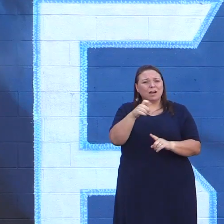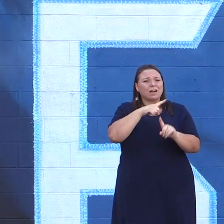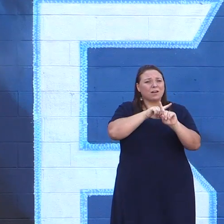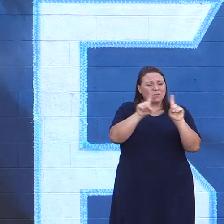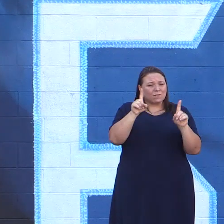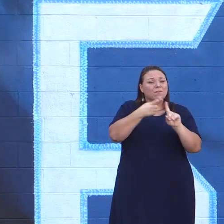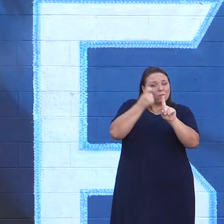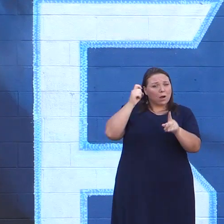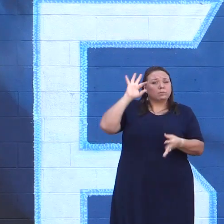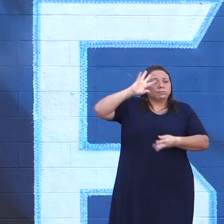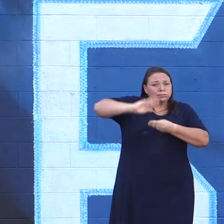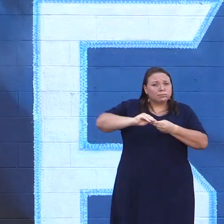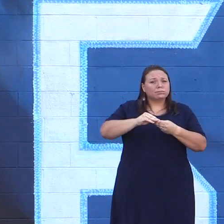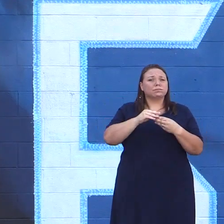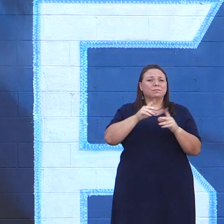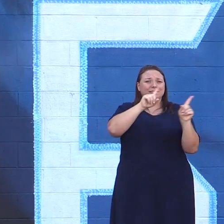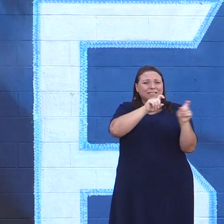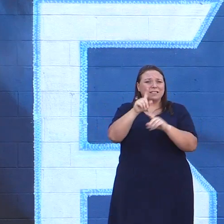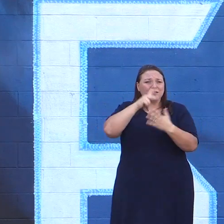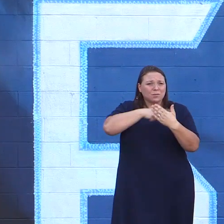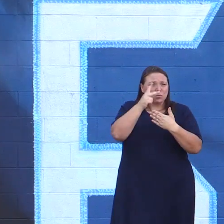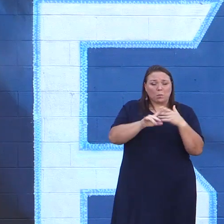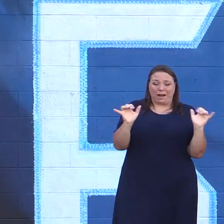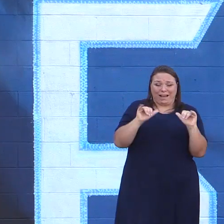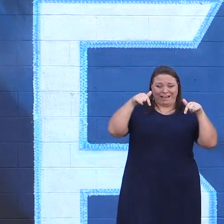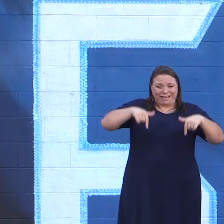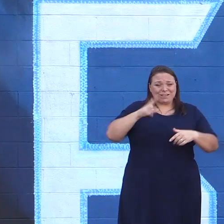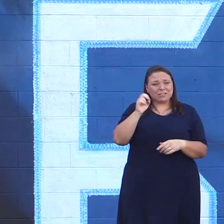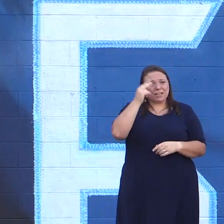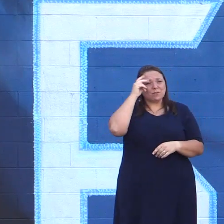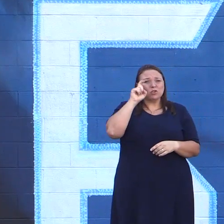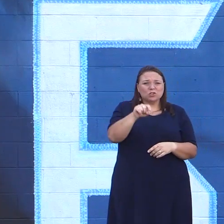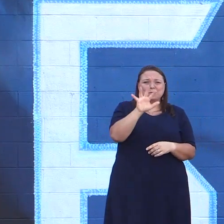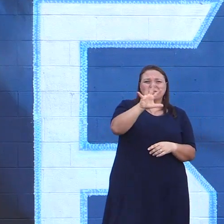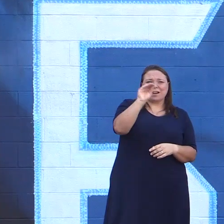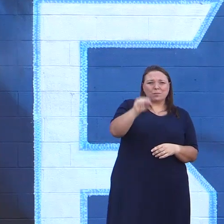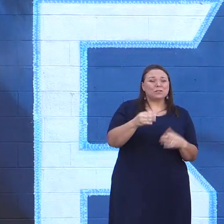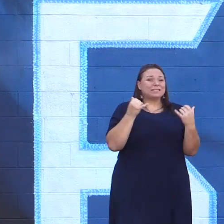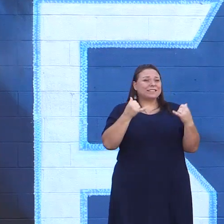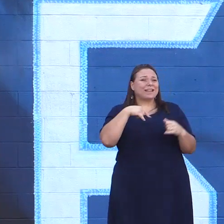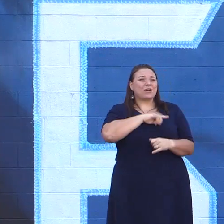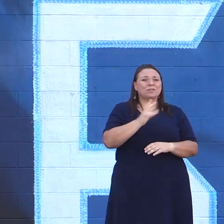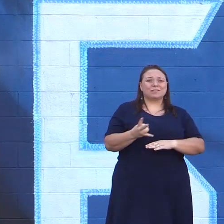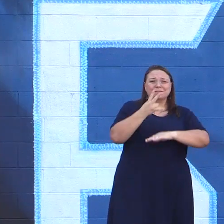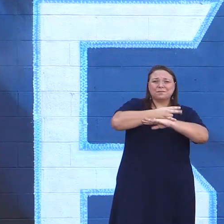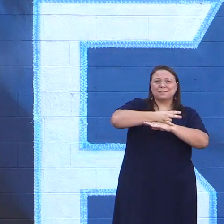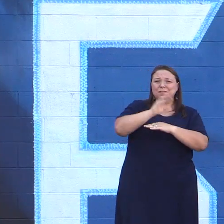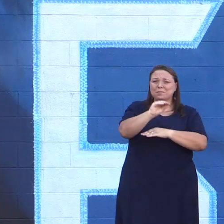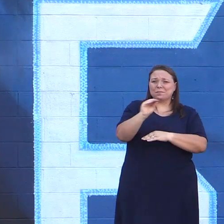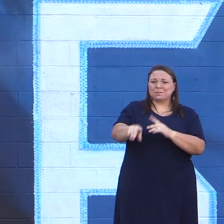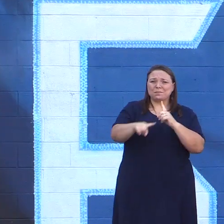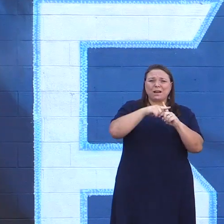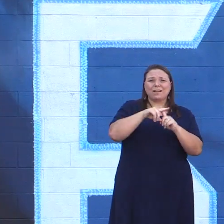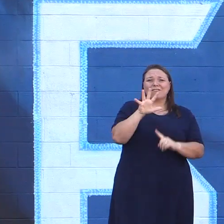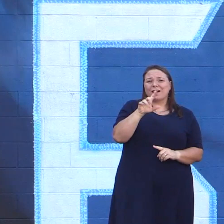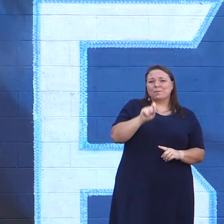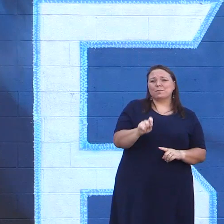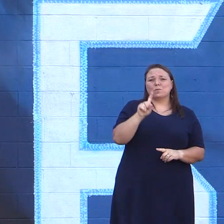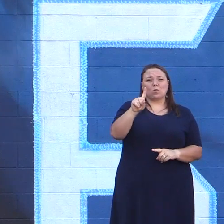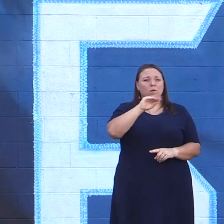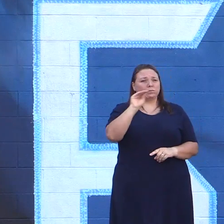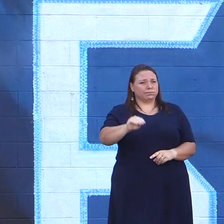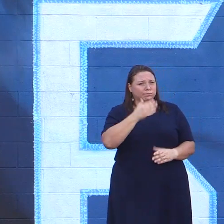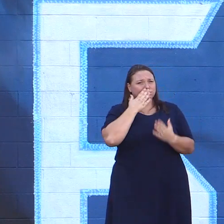such as the one we have here in Nashville, should ideally be at 5%. Today, our 7-day percent positive is